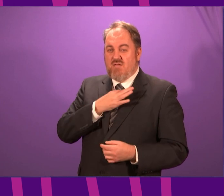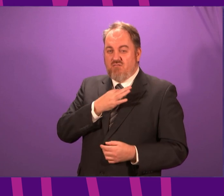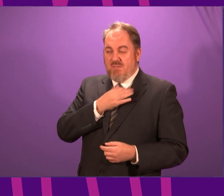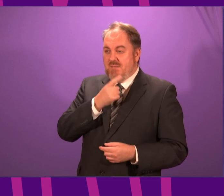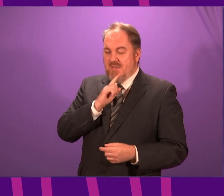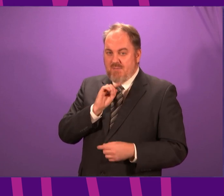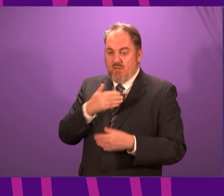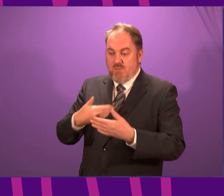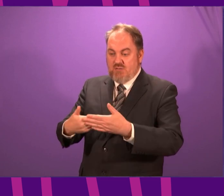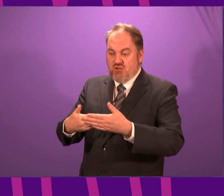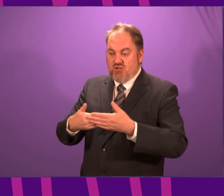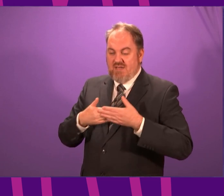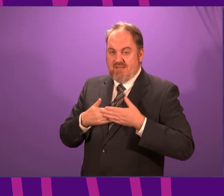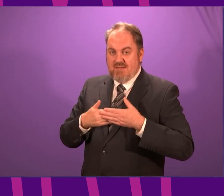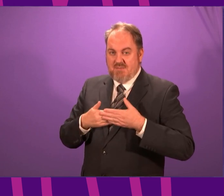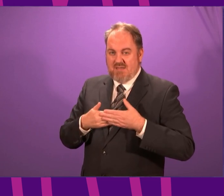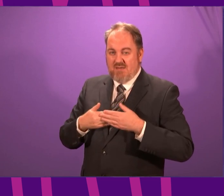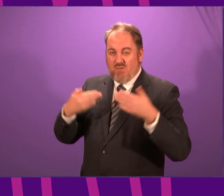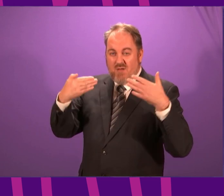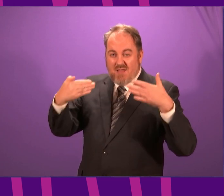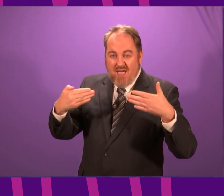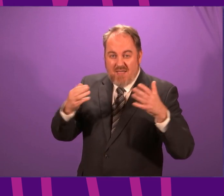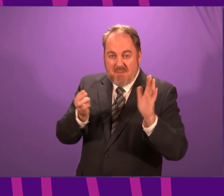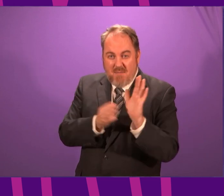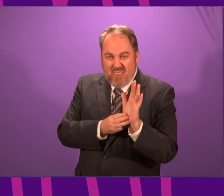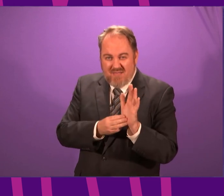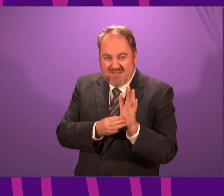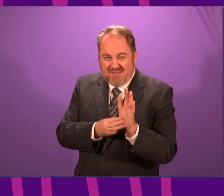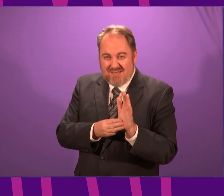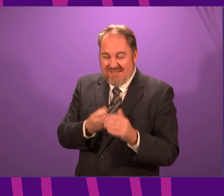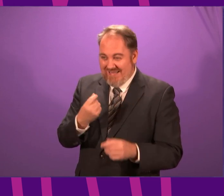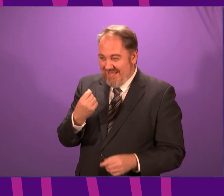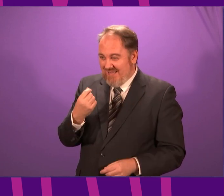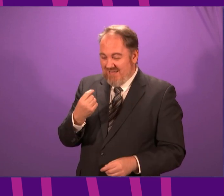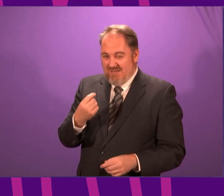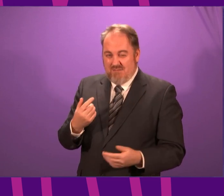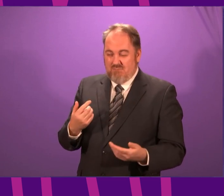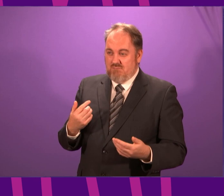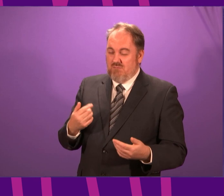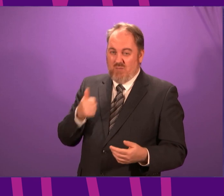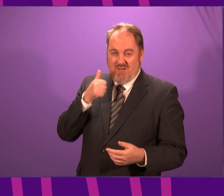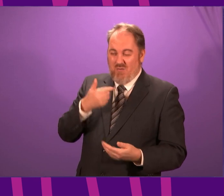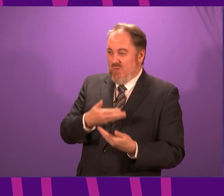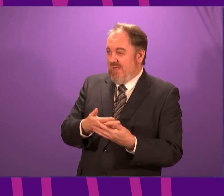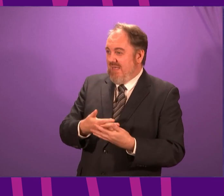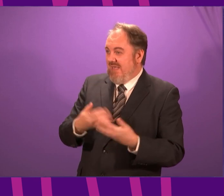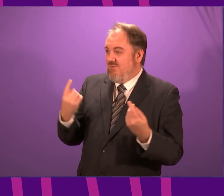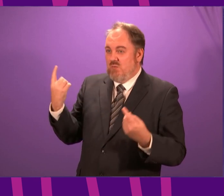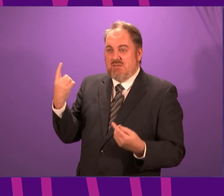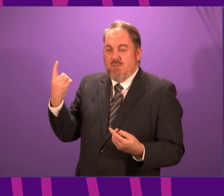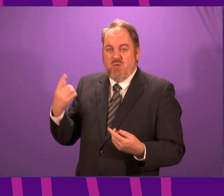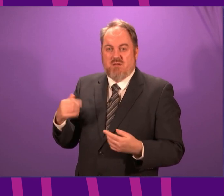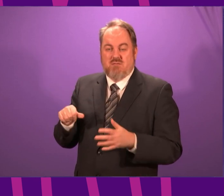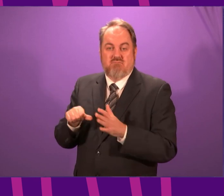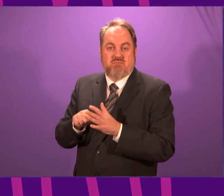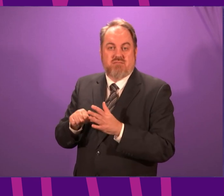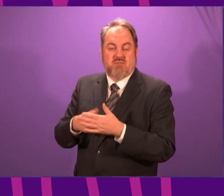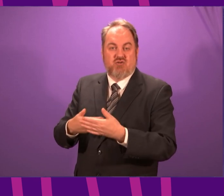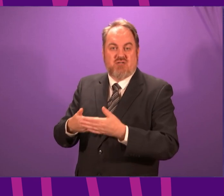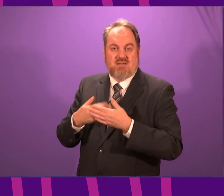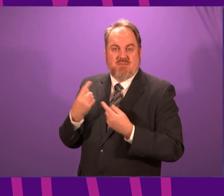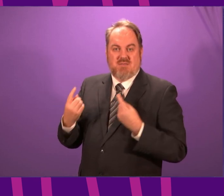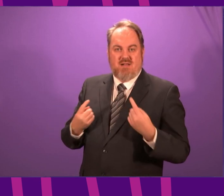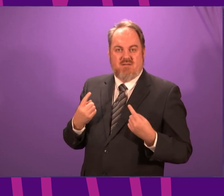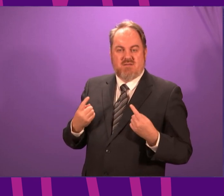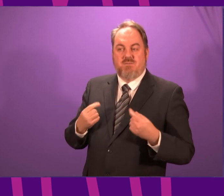from society for nearly 9 months, almost entirely. We all know somebody in this boat. Glasgow University's